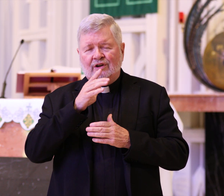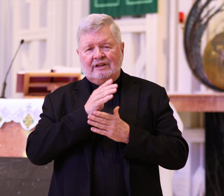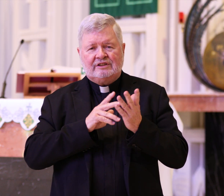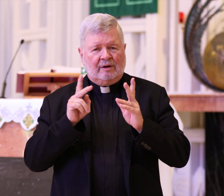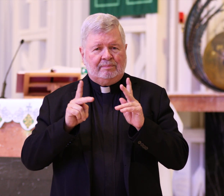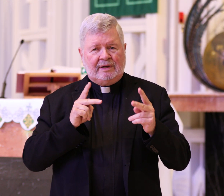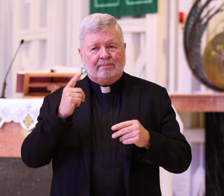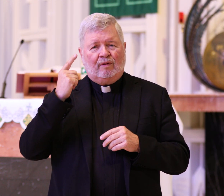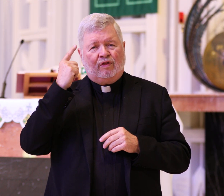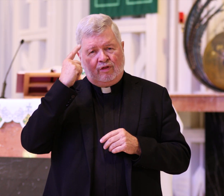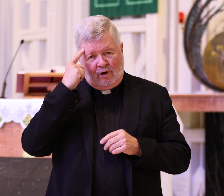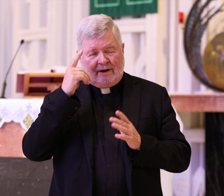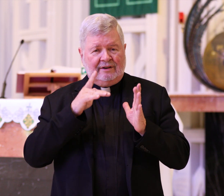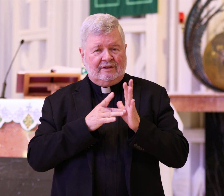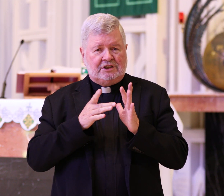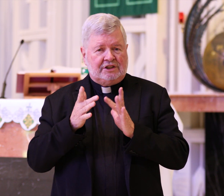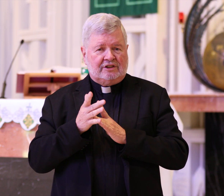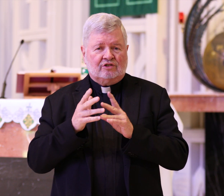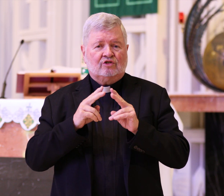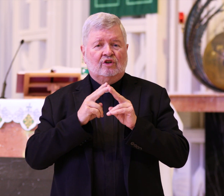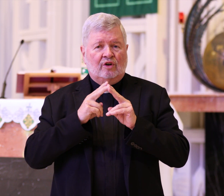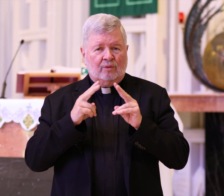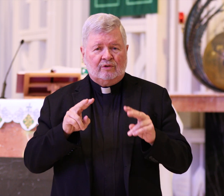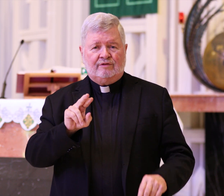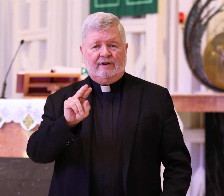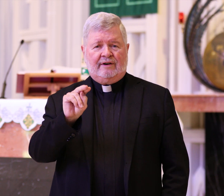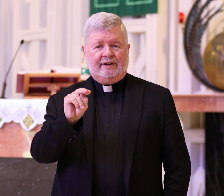certainly some people thought that Jesus was very